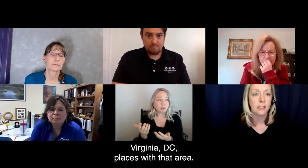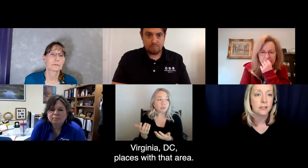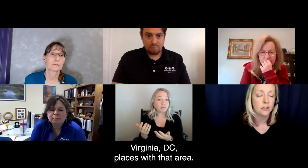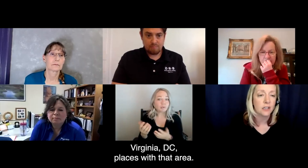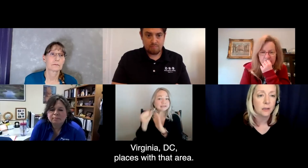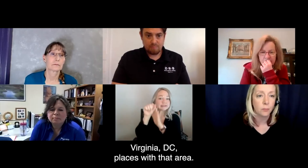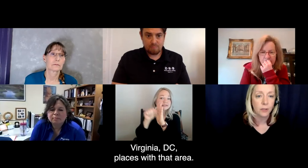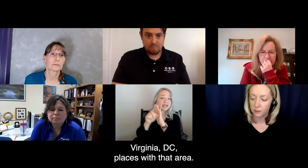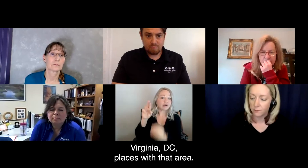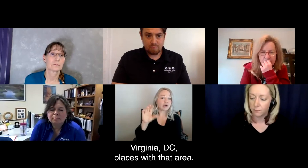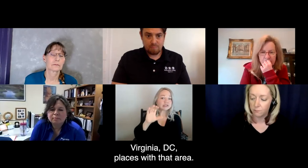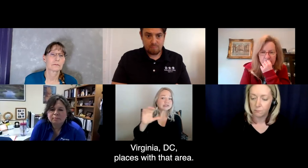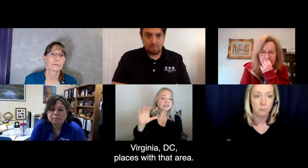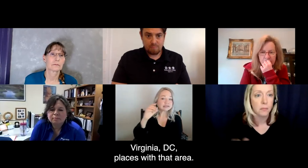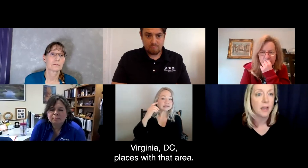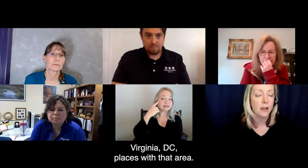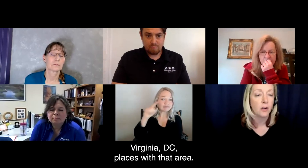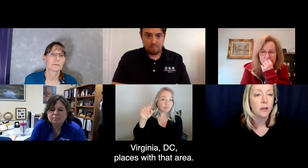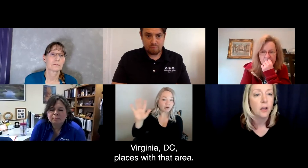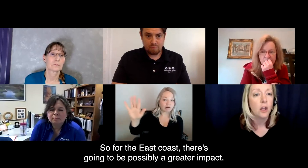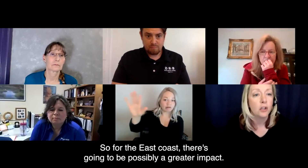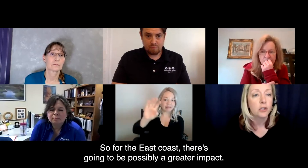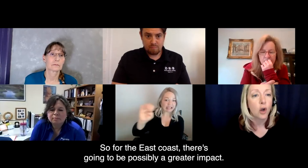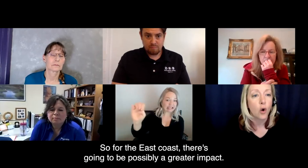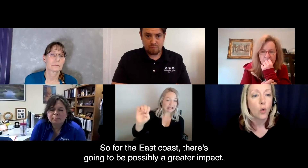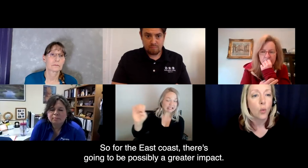Virginia, DC, places of that area.